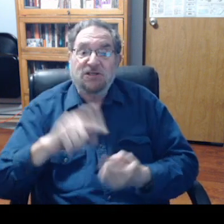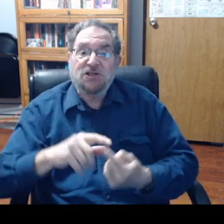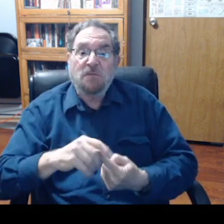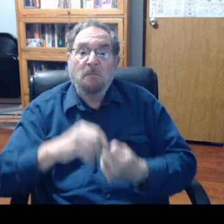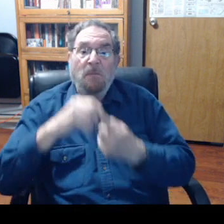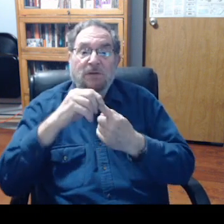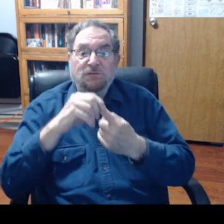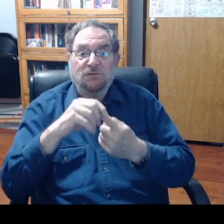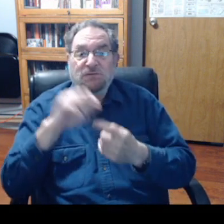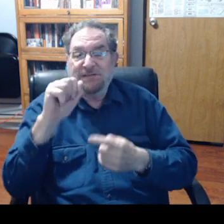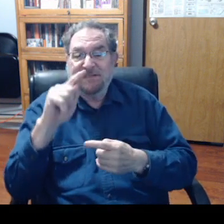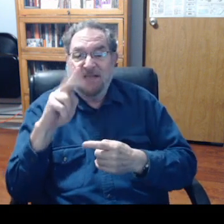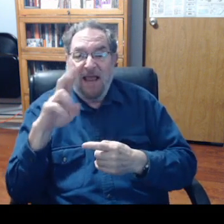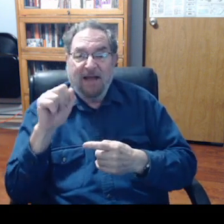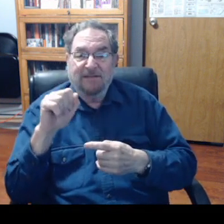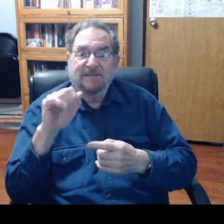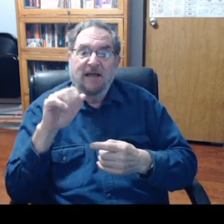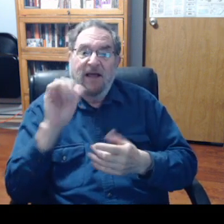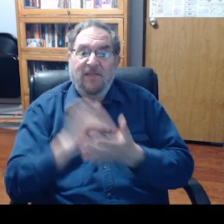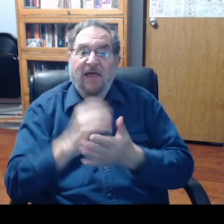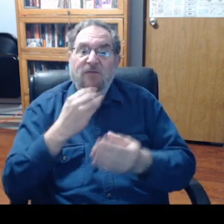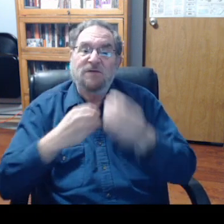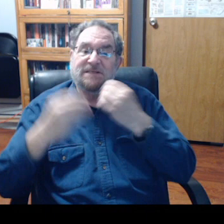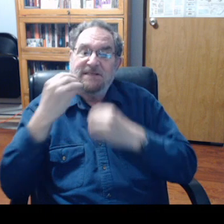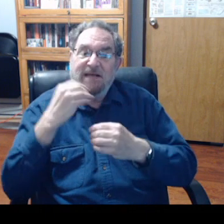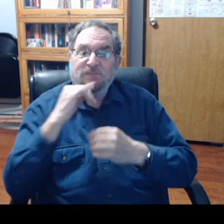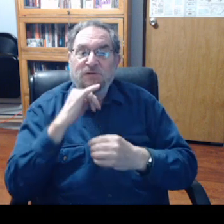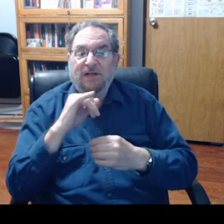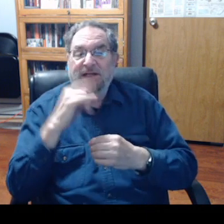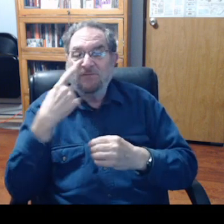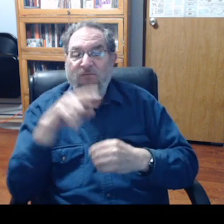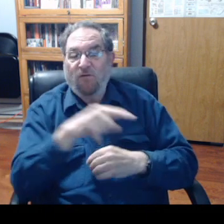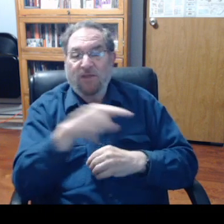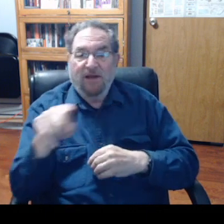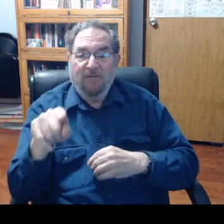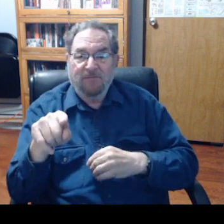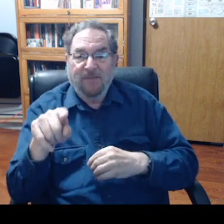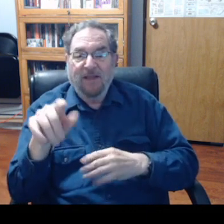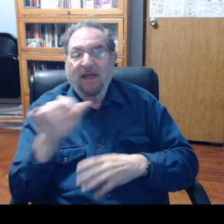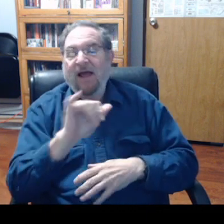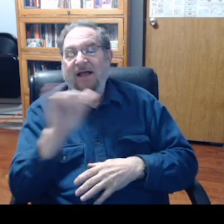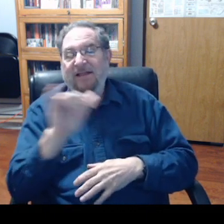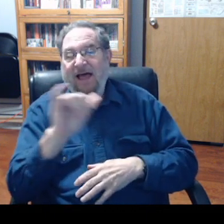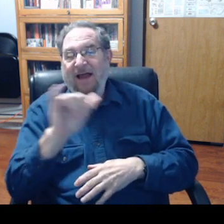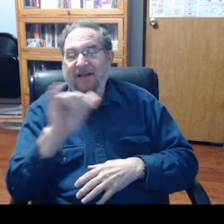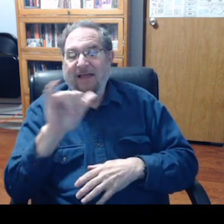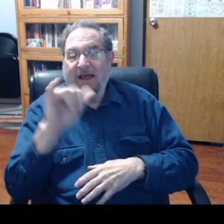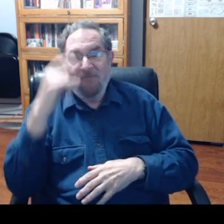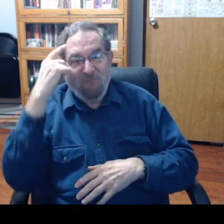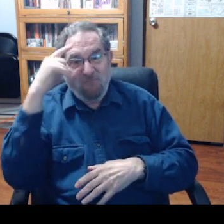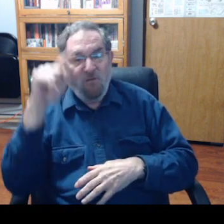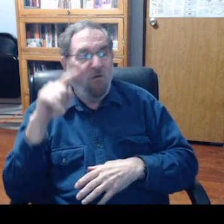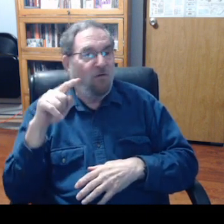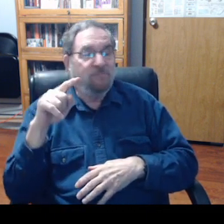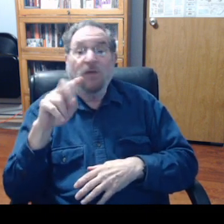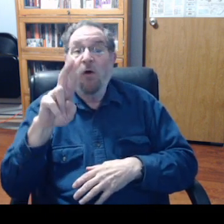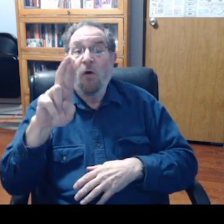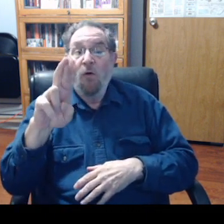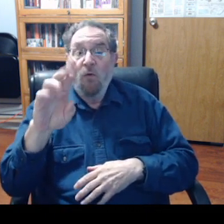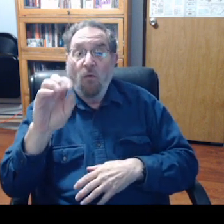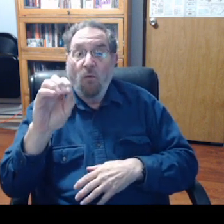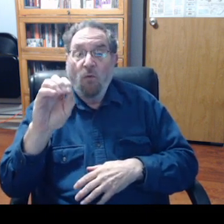their special status that reception is for them, like for